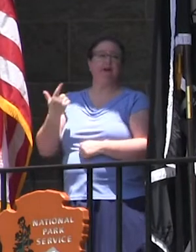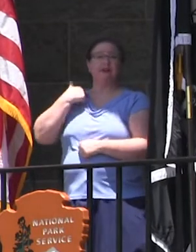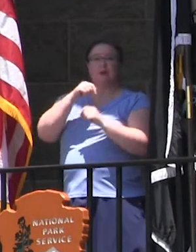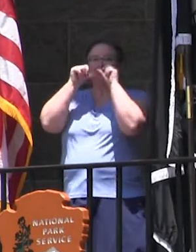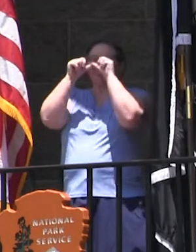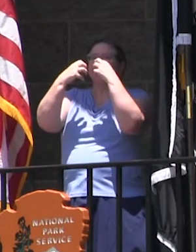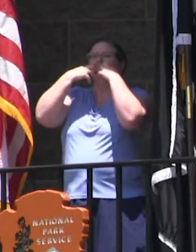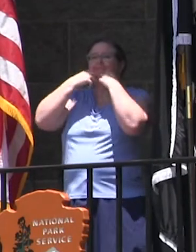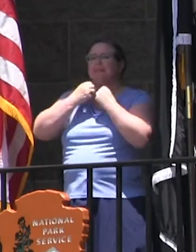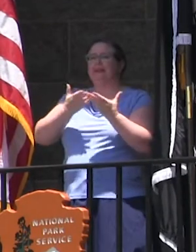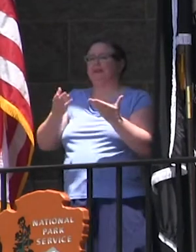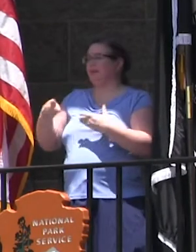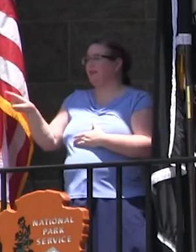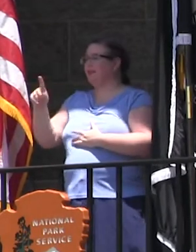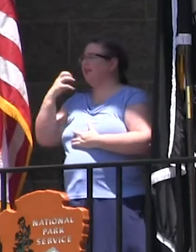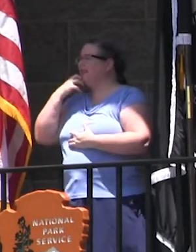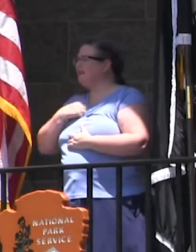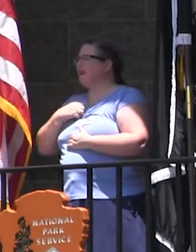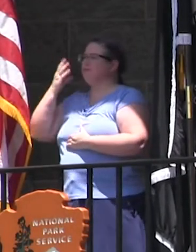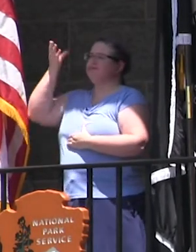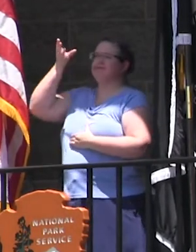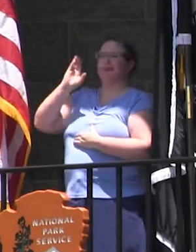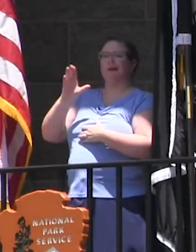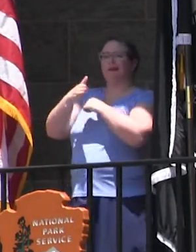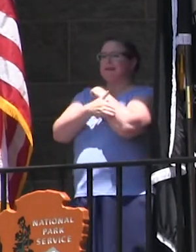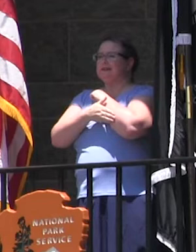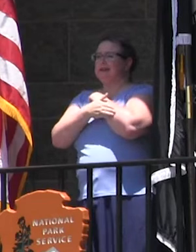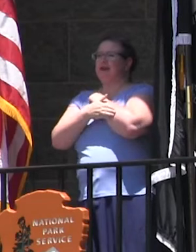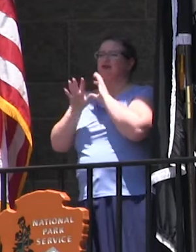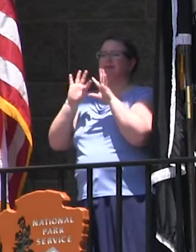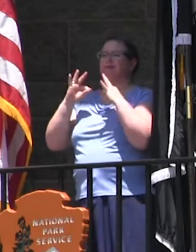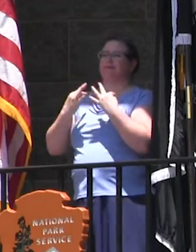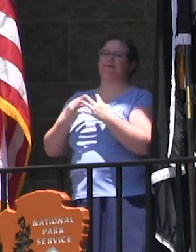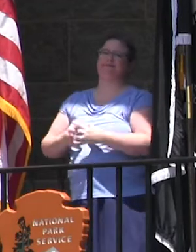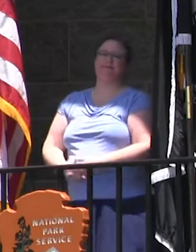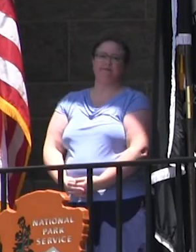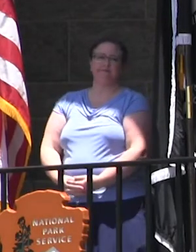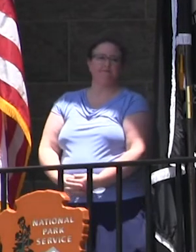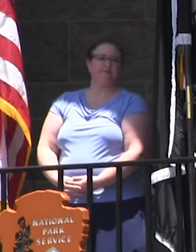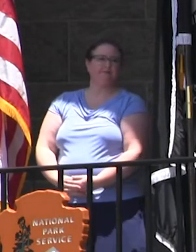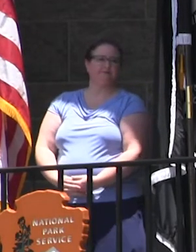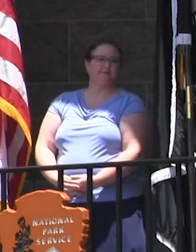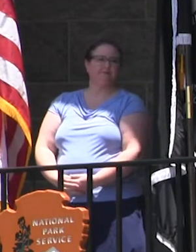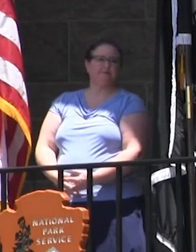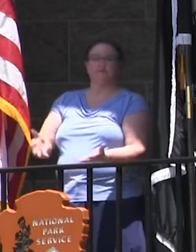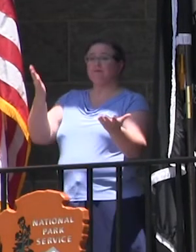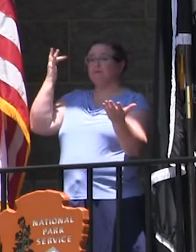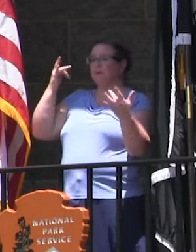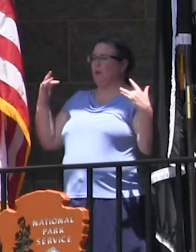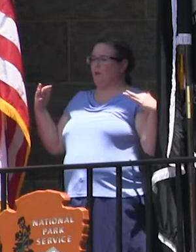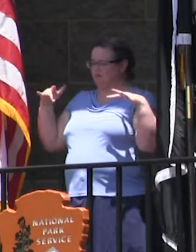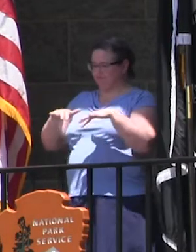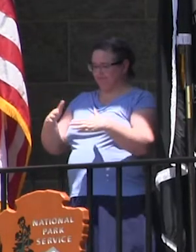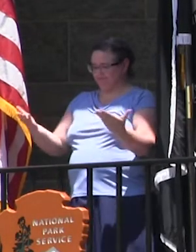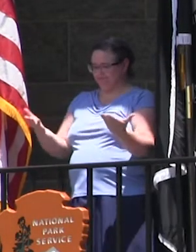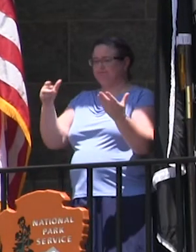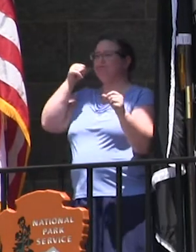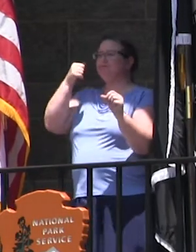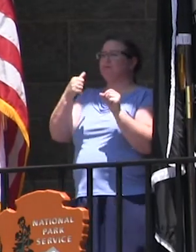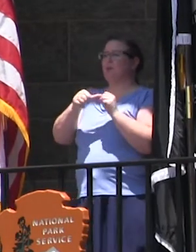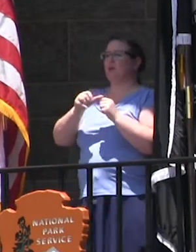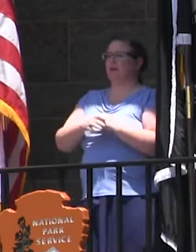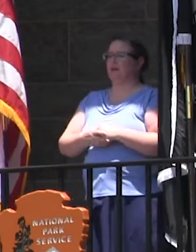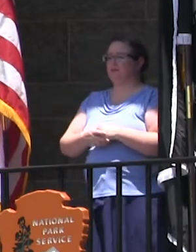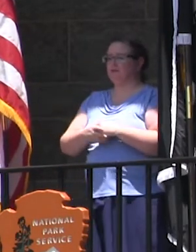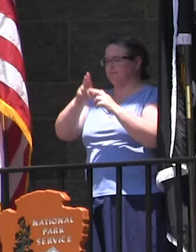continue to cherish the things they loved, God, country, and family. That is why we gather here on Memorial Day, to honor